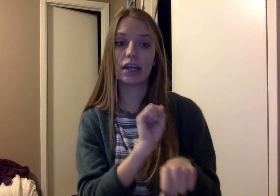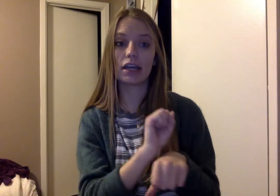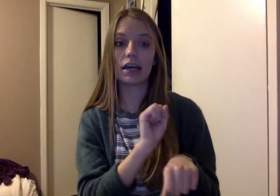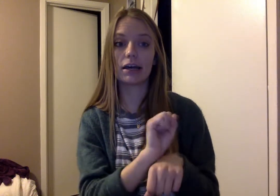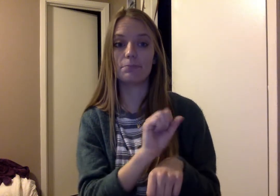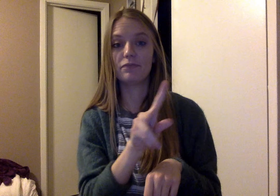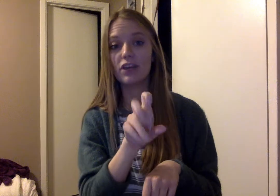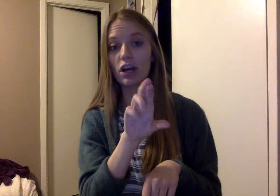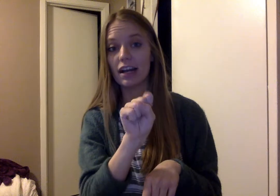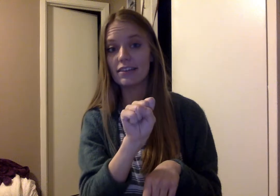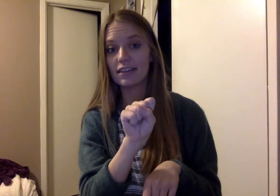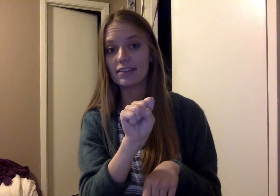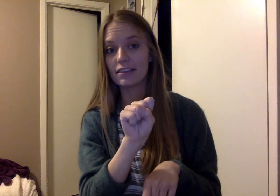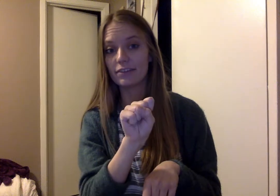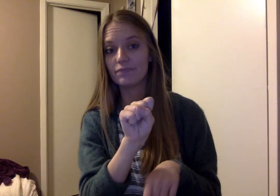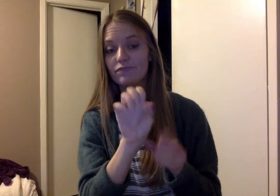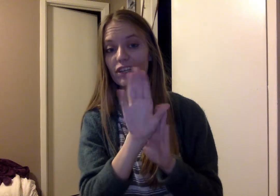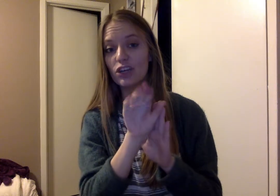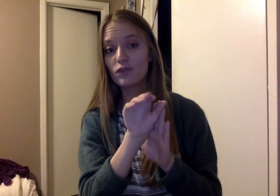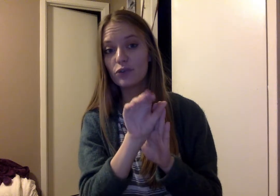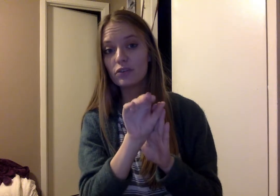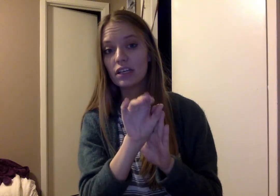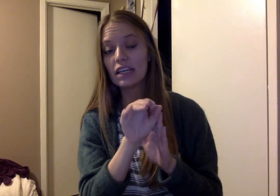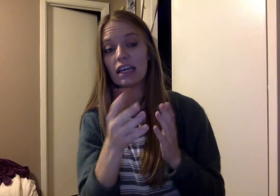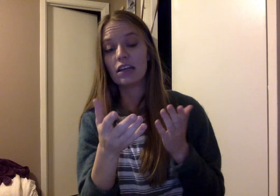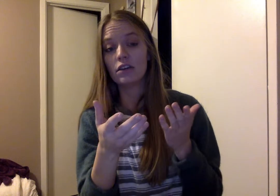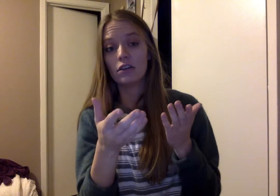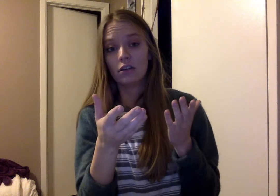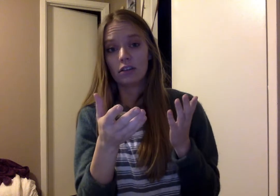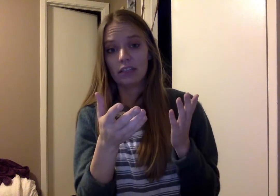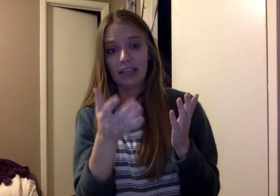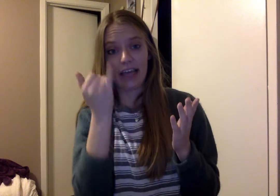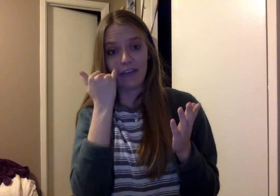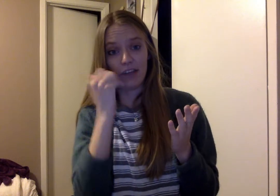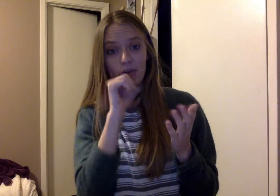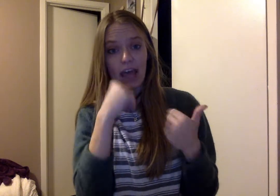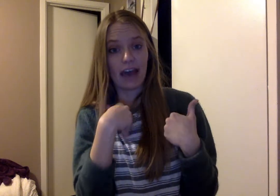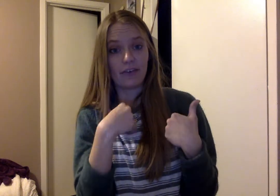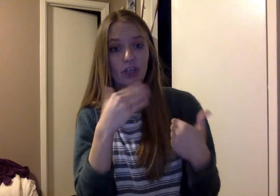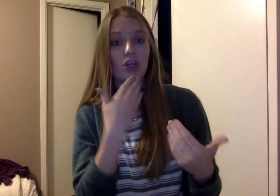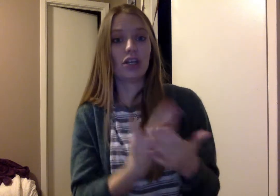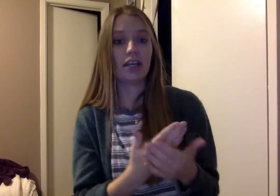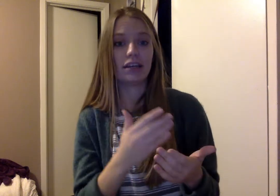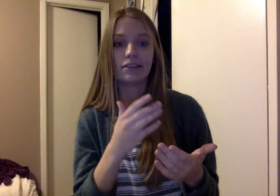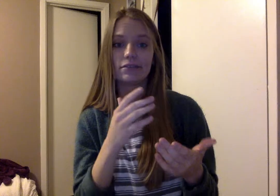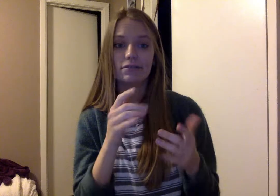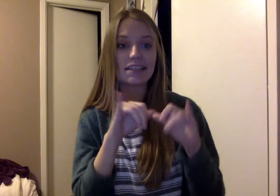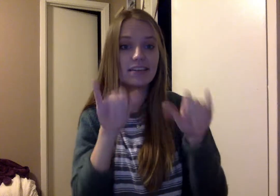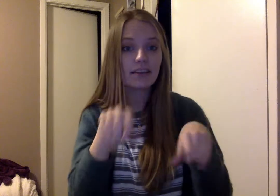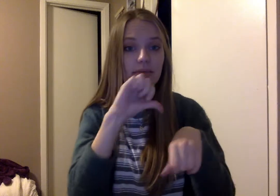working VRS, that's a video phone, if they don't have a good system set